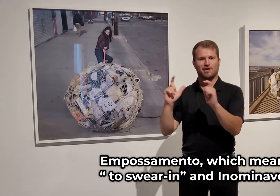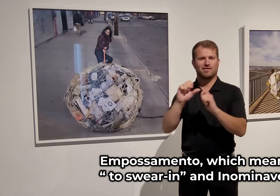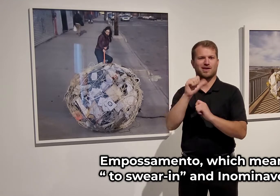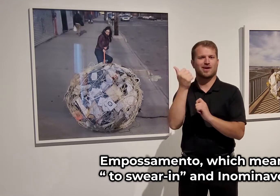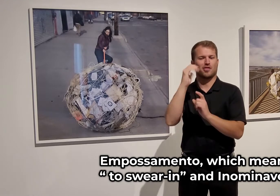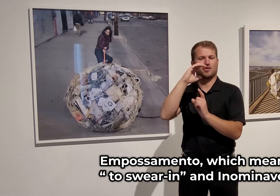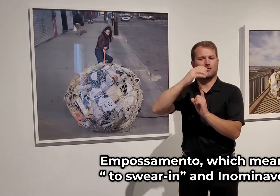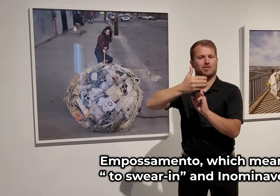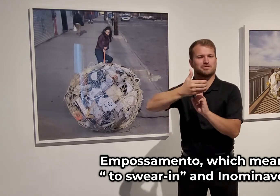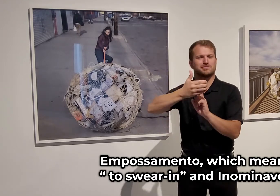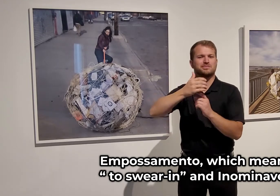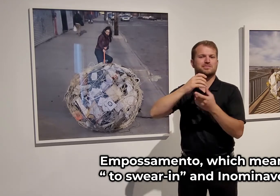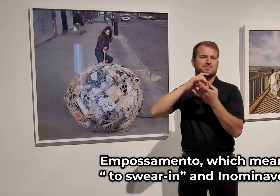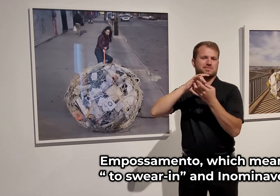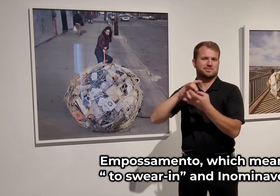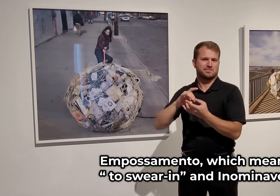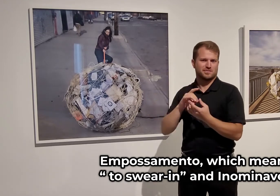other lens-based art.